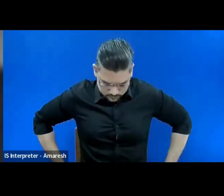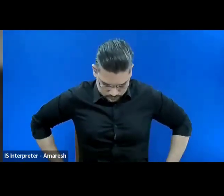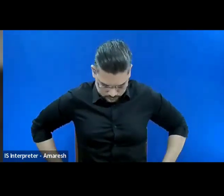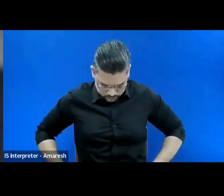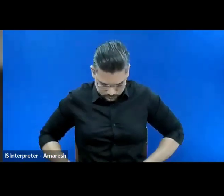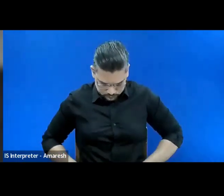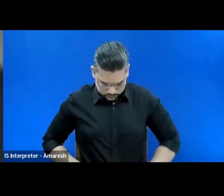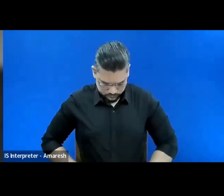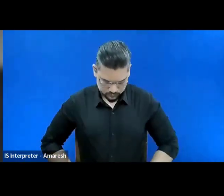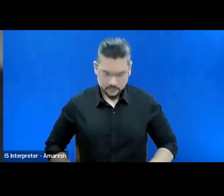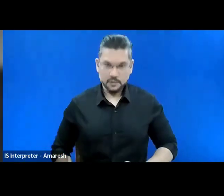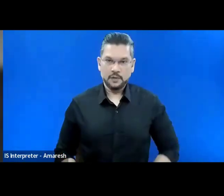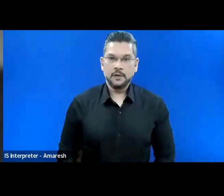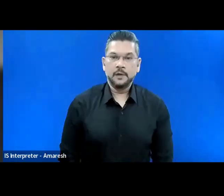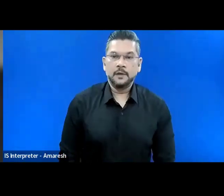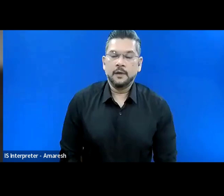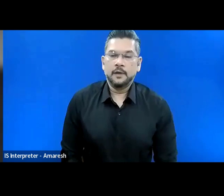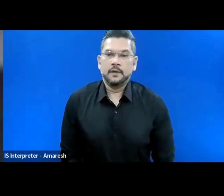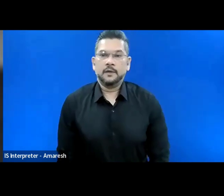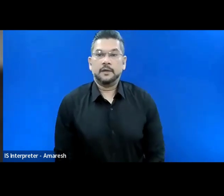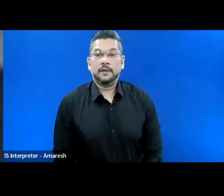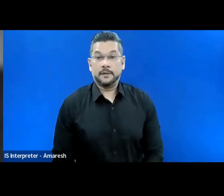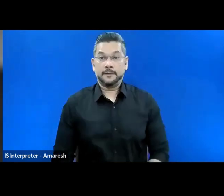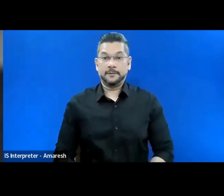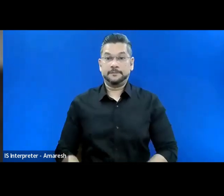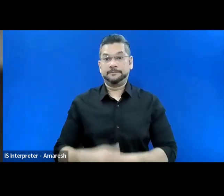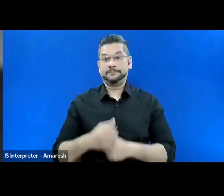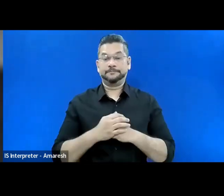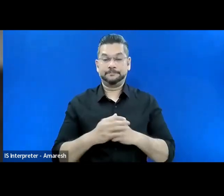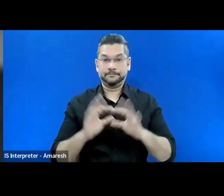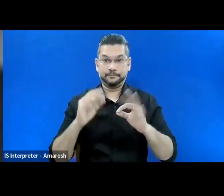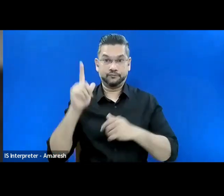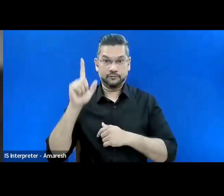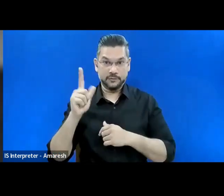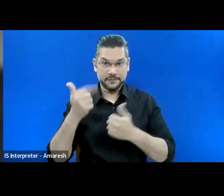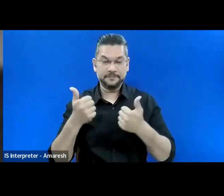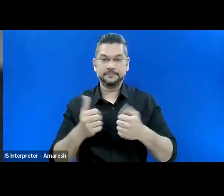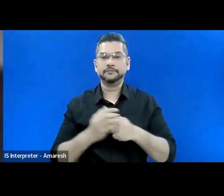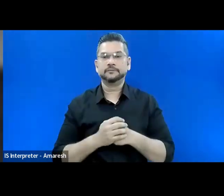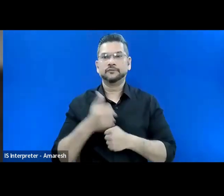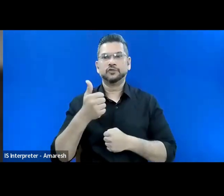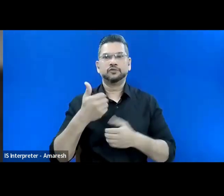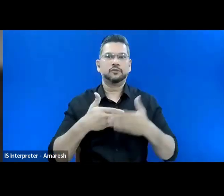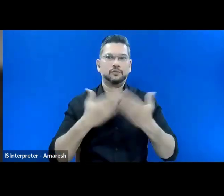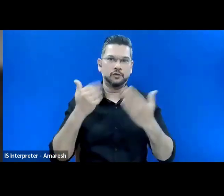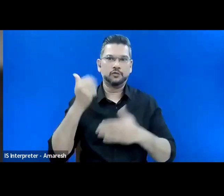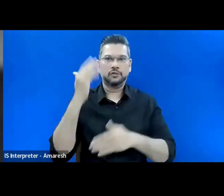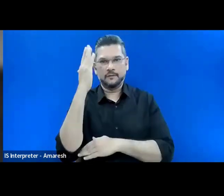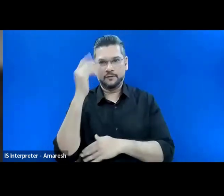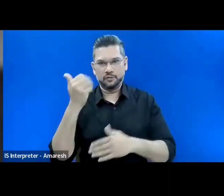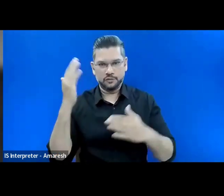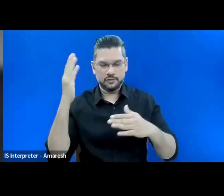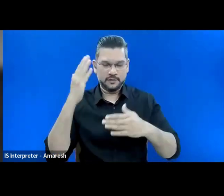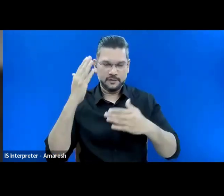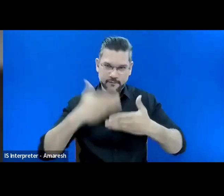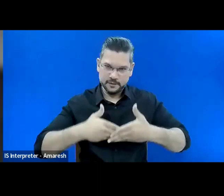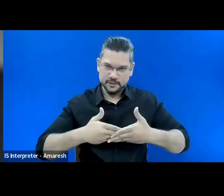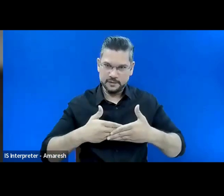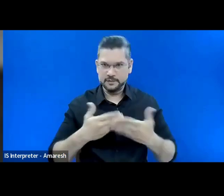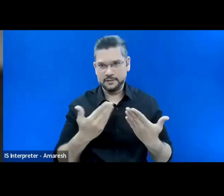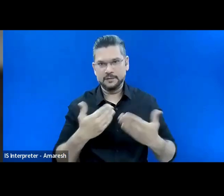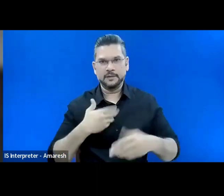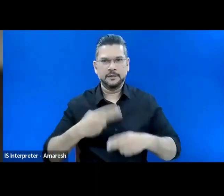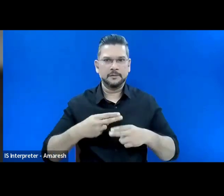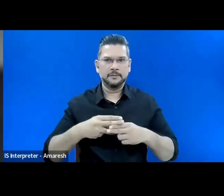So with this, I would say good morning, good afternoon, and good evening to everyone. My name is Vakar Puri. I am based